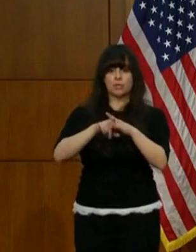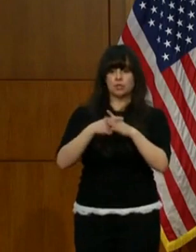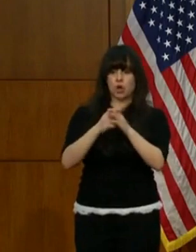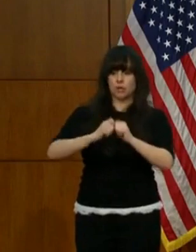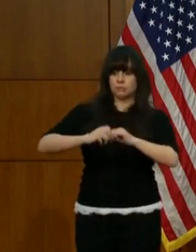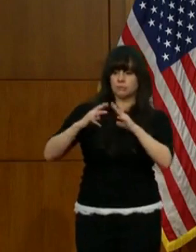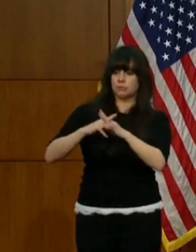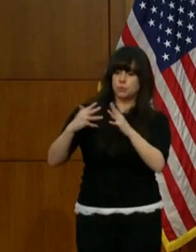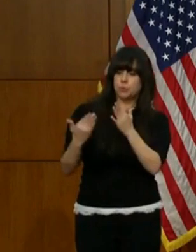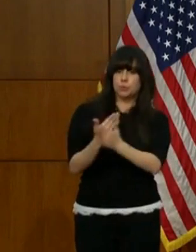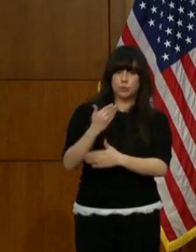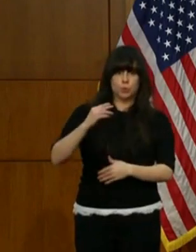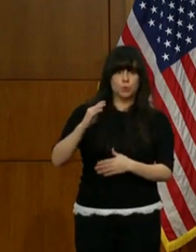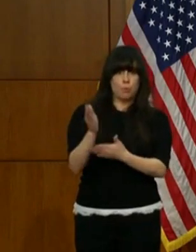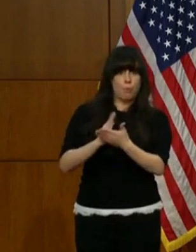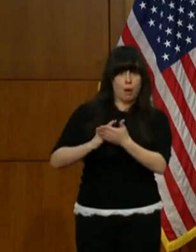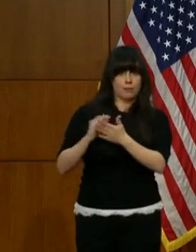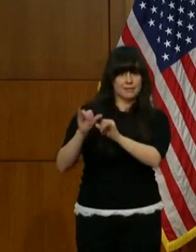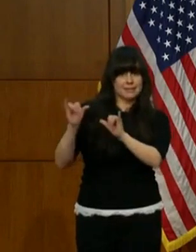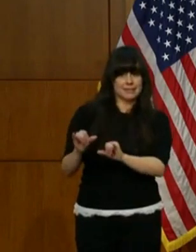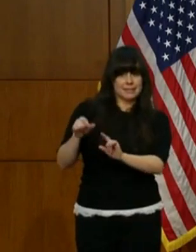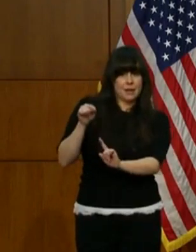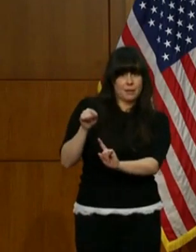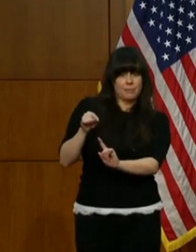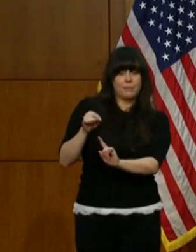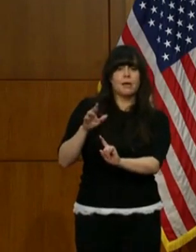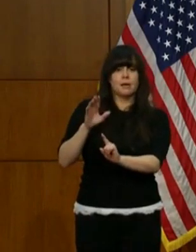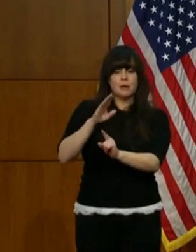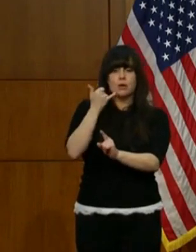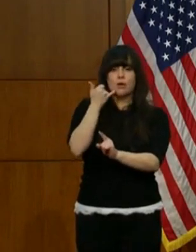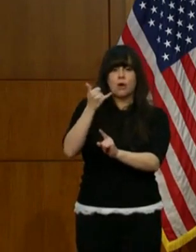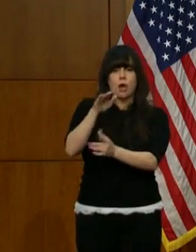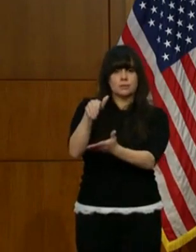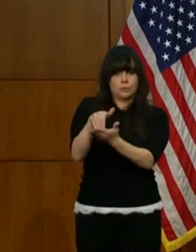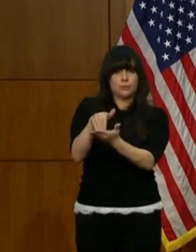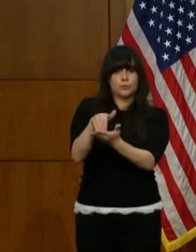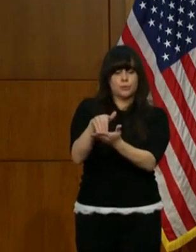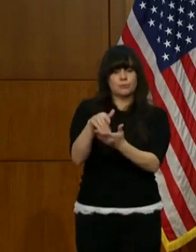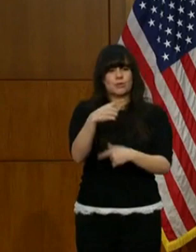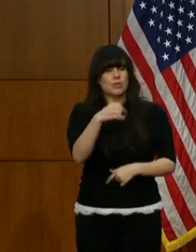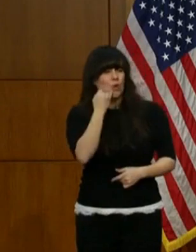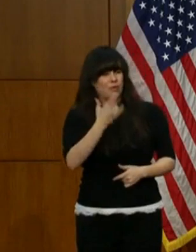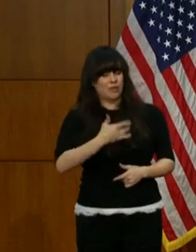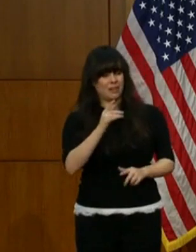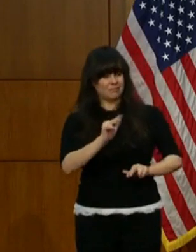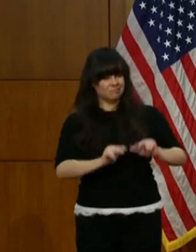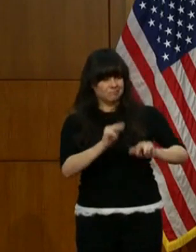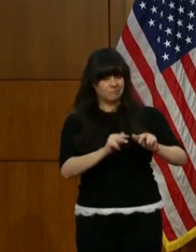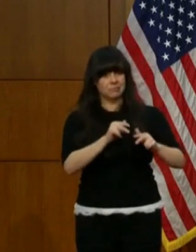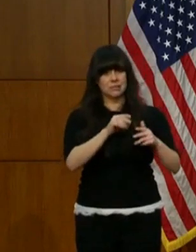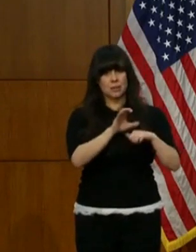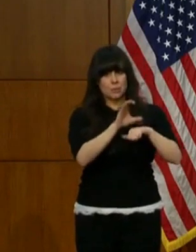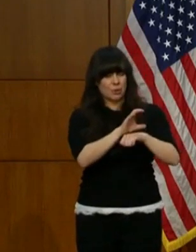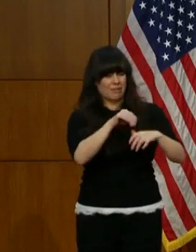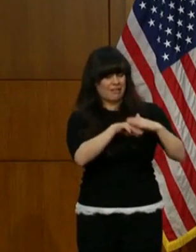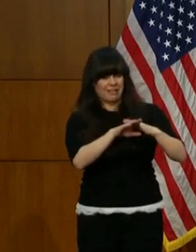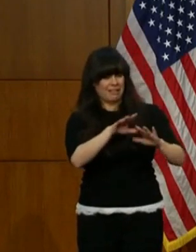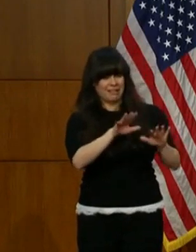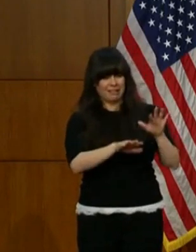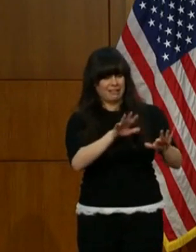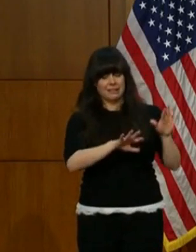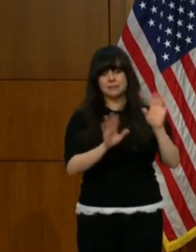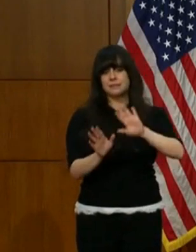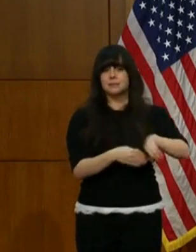of this system, a dedicated call center for those folks who are more comfortable talking to a human being